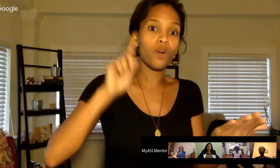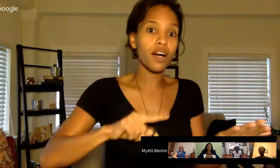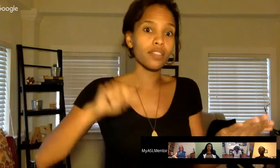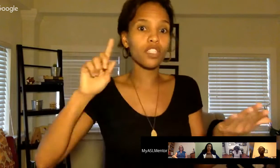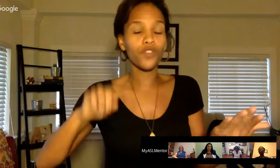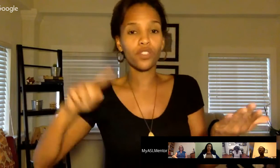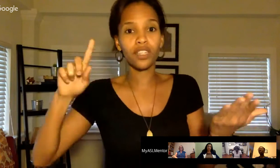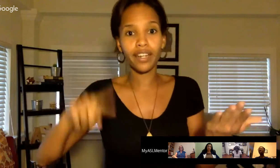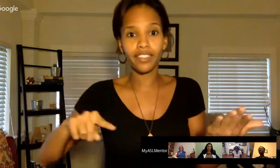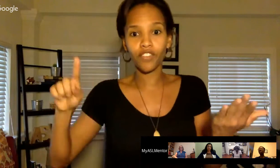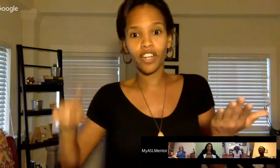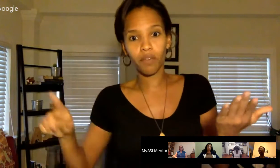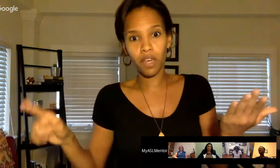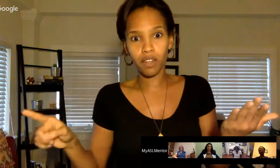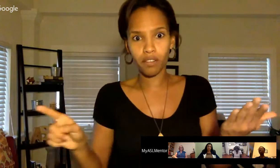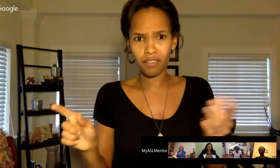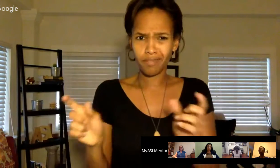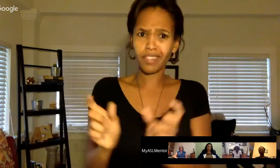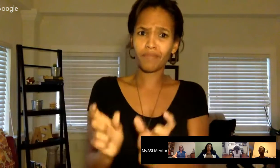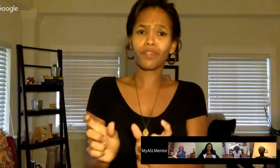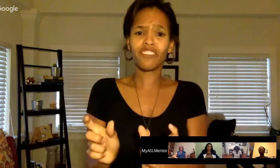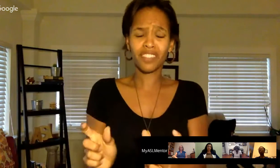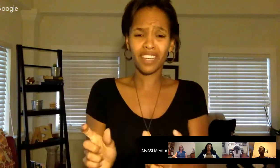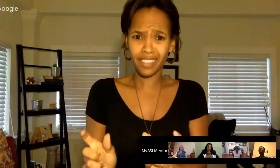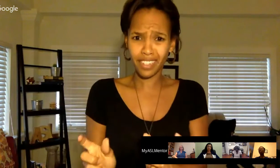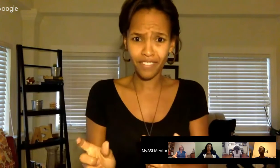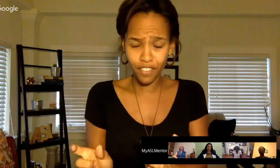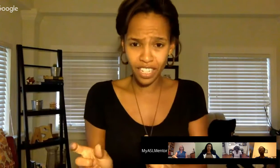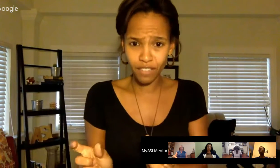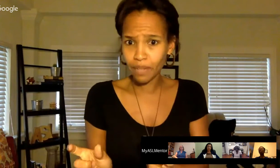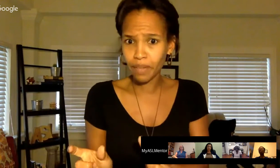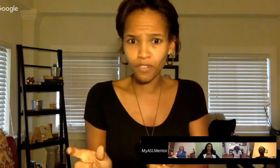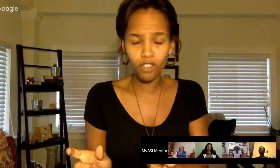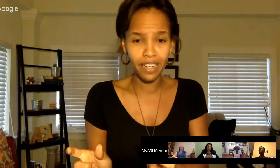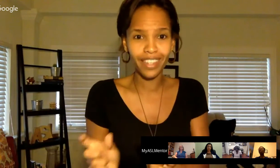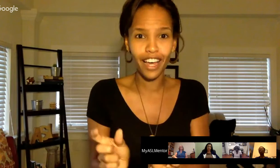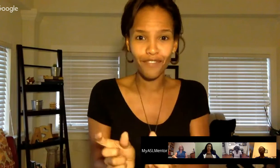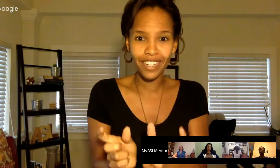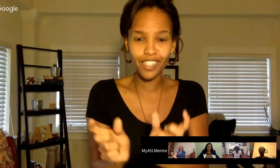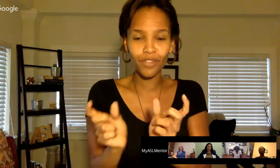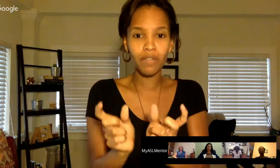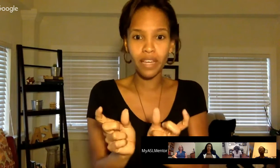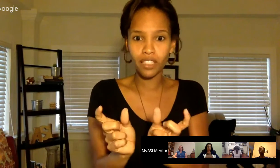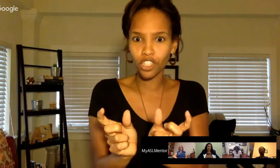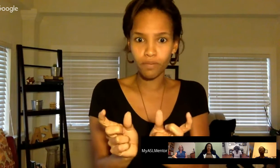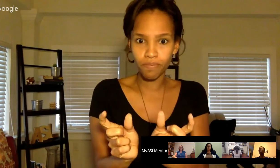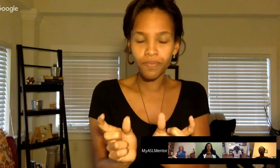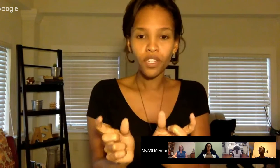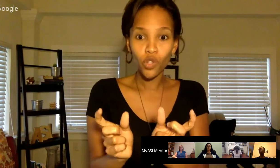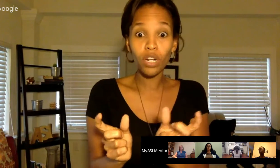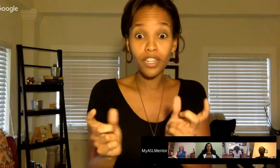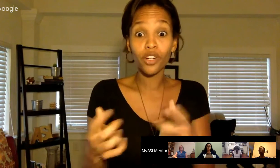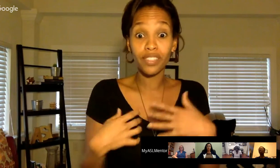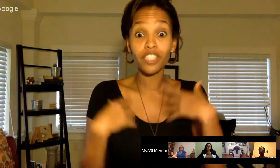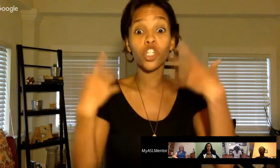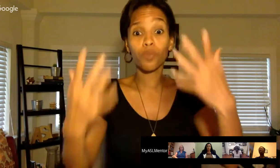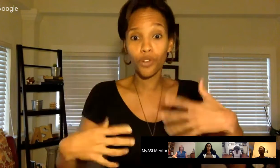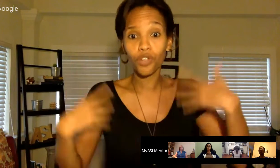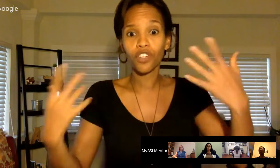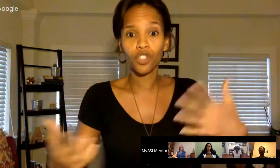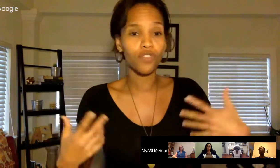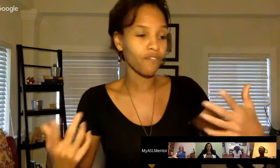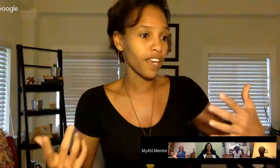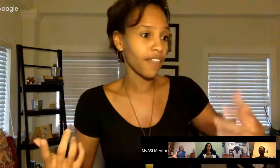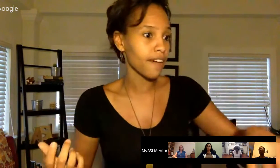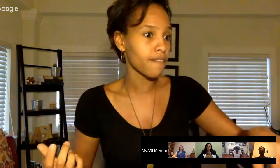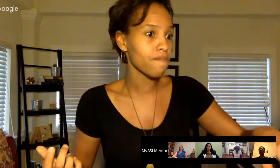selection process for selecting running mate. For deaf kids, like, I've never seen running mate before in my life. What is this running mate term? So you want to make sure as the interpreter